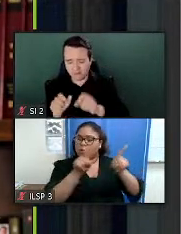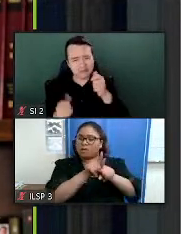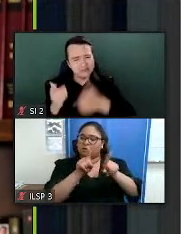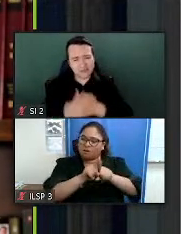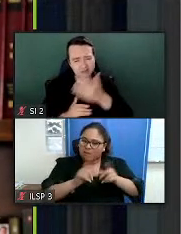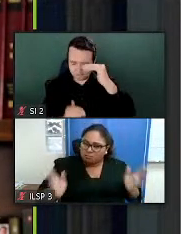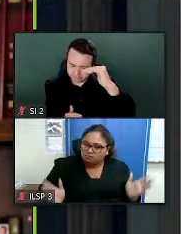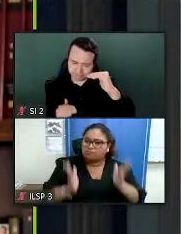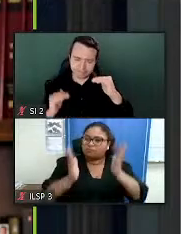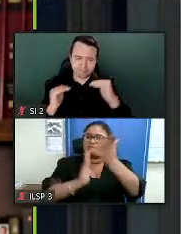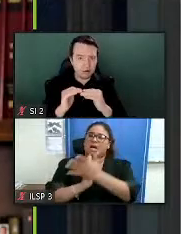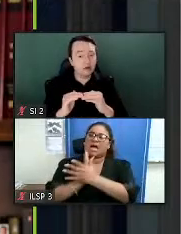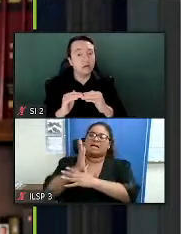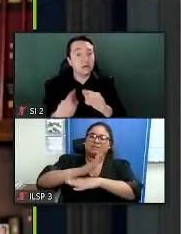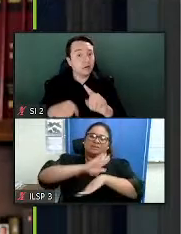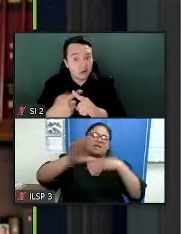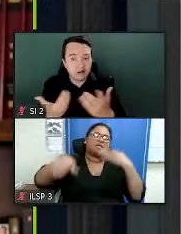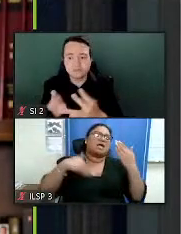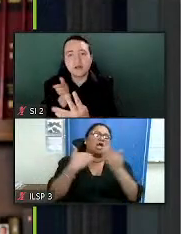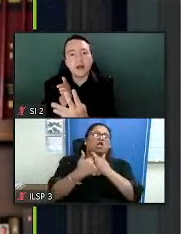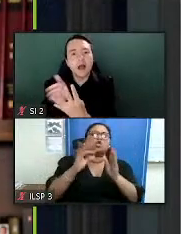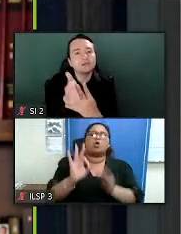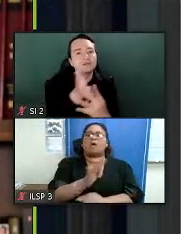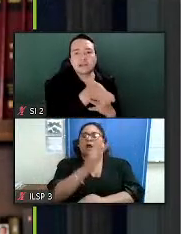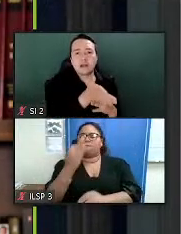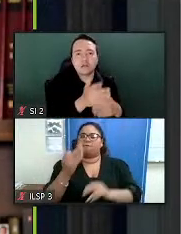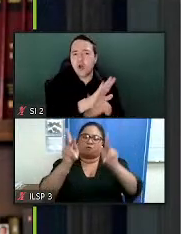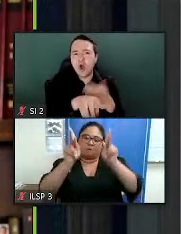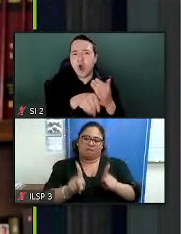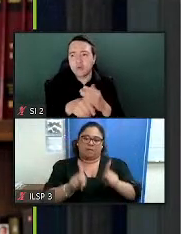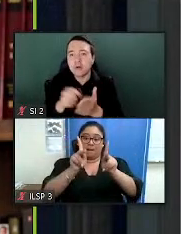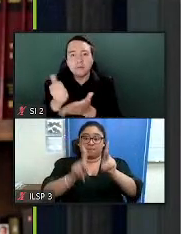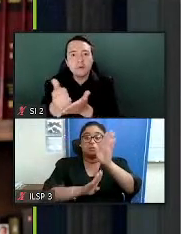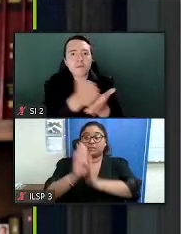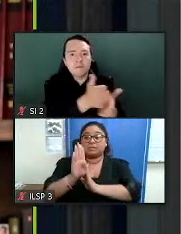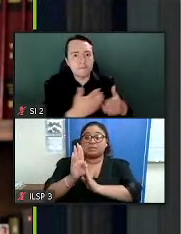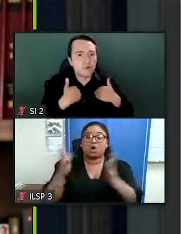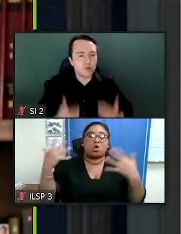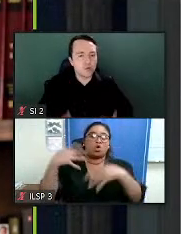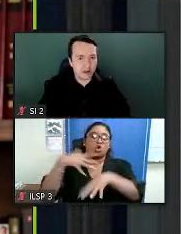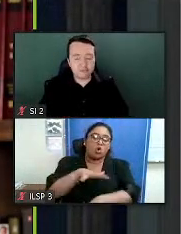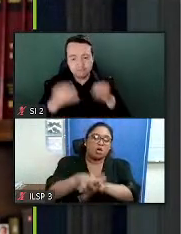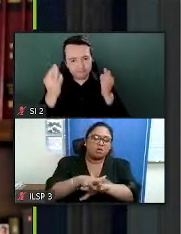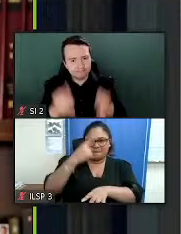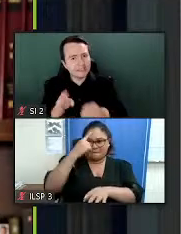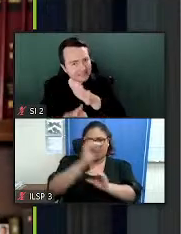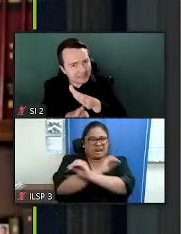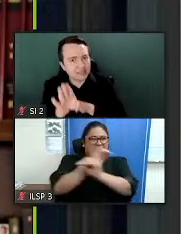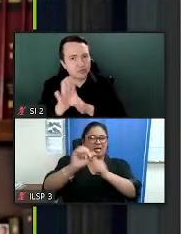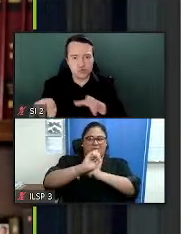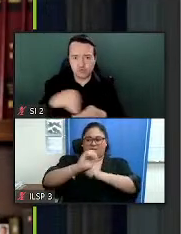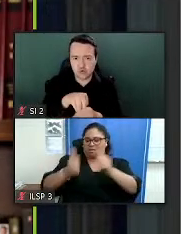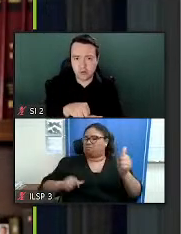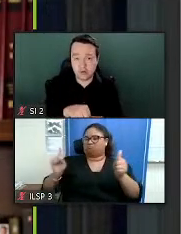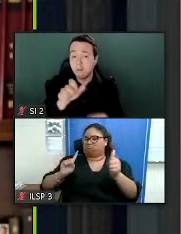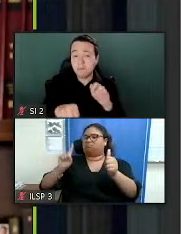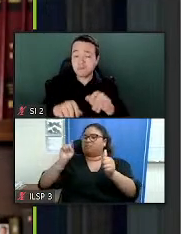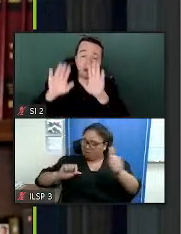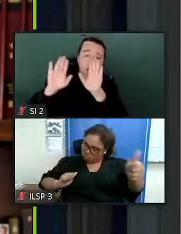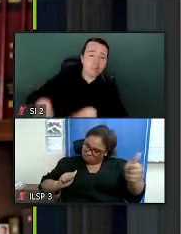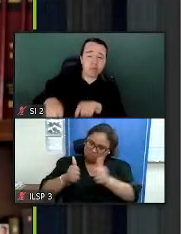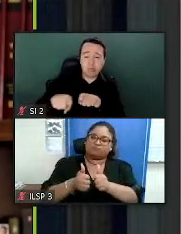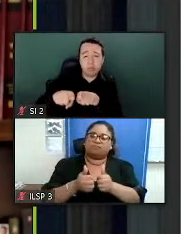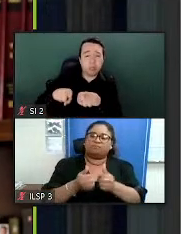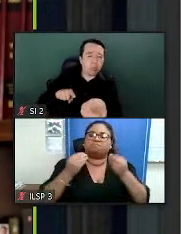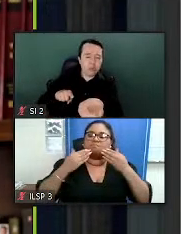gap of the inequality promoting accessibility in all areas of human tasks